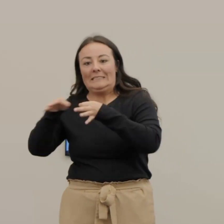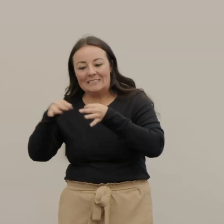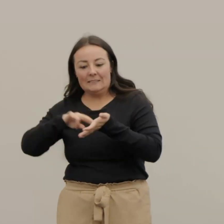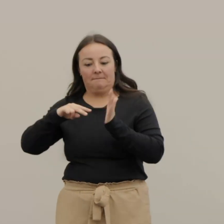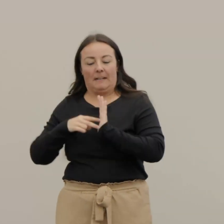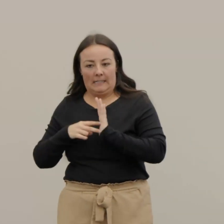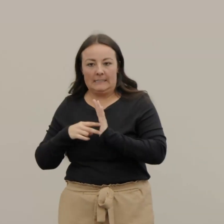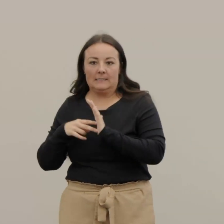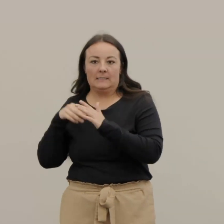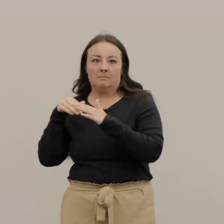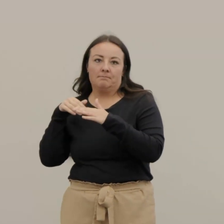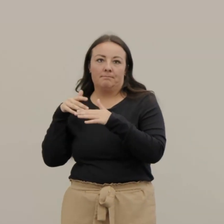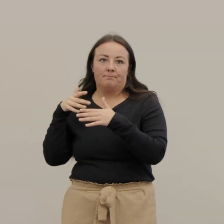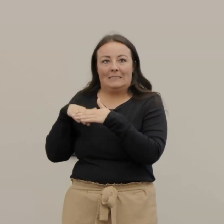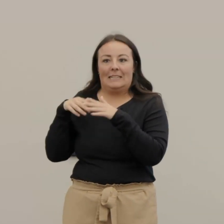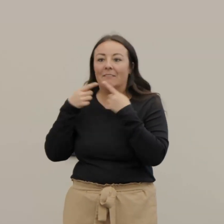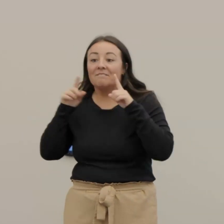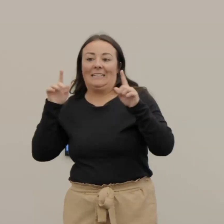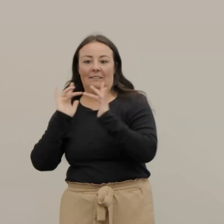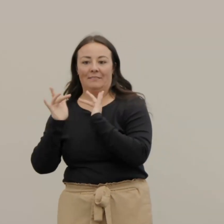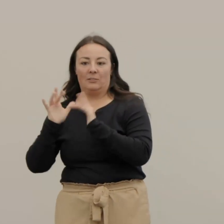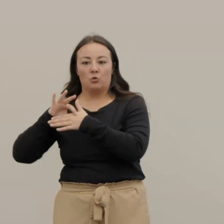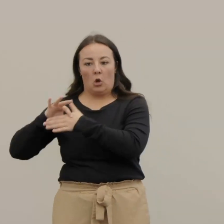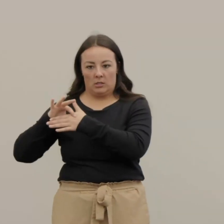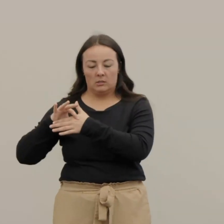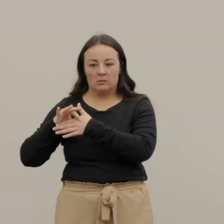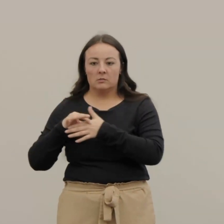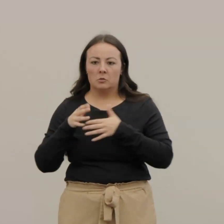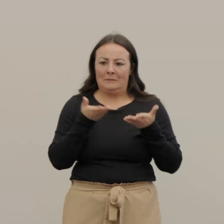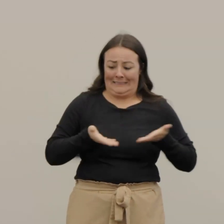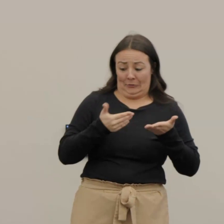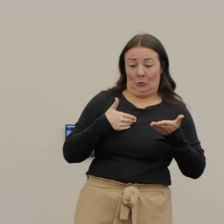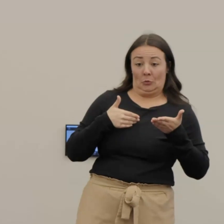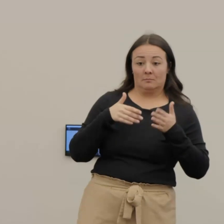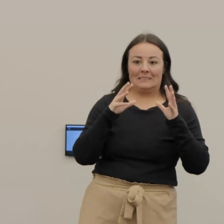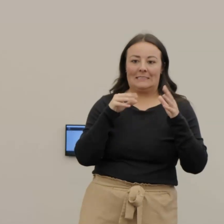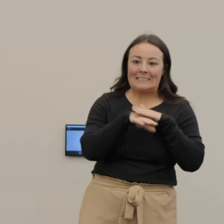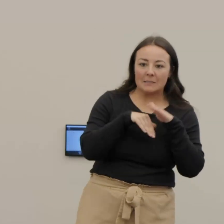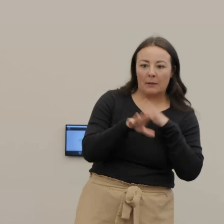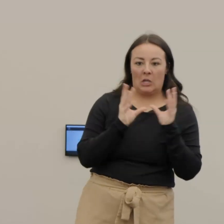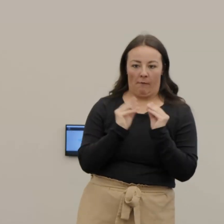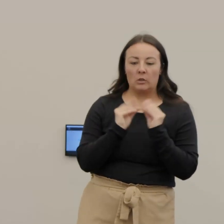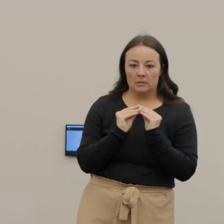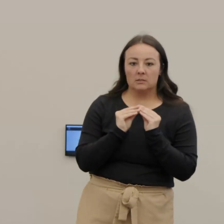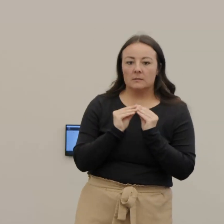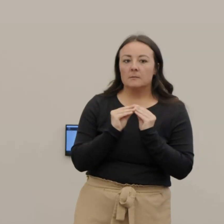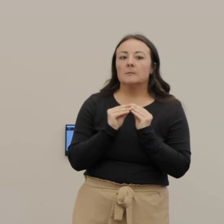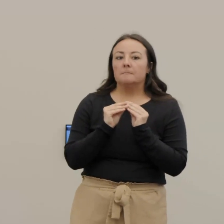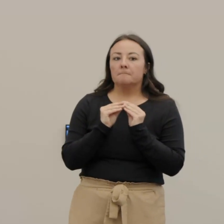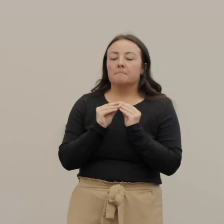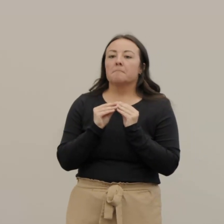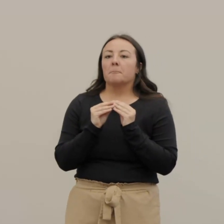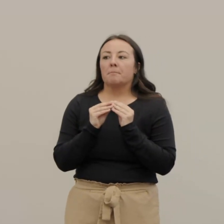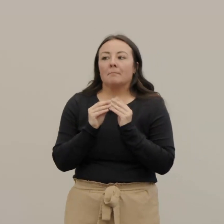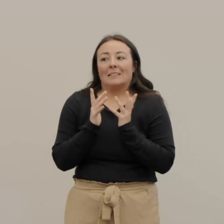accessibility conference, and this will tie back into accessibility, but the great thing is it